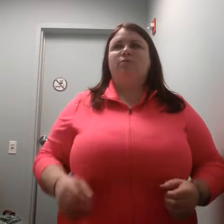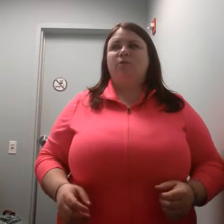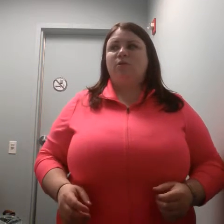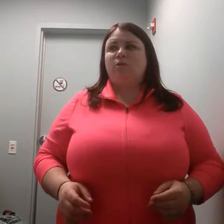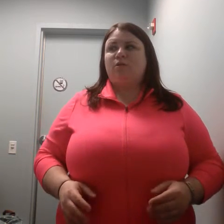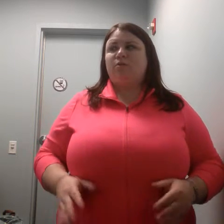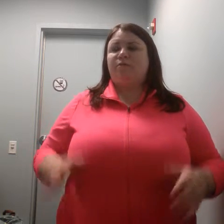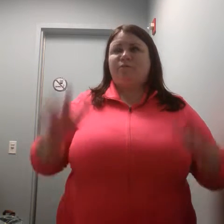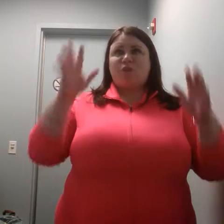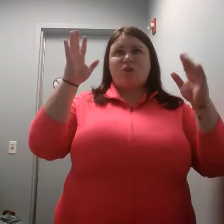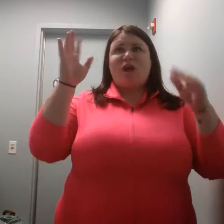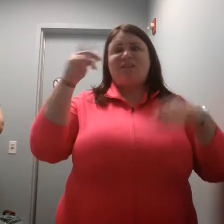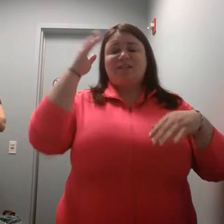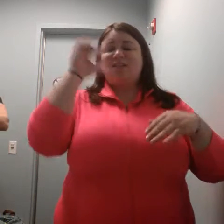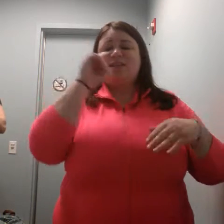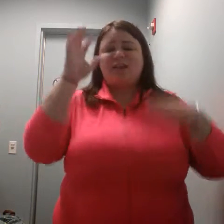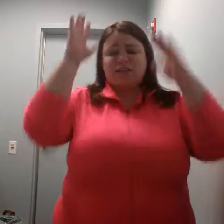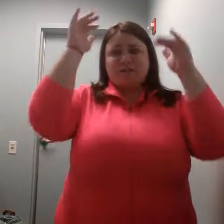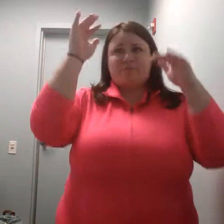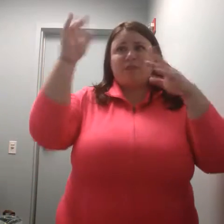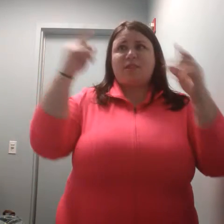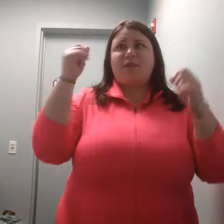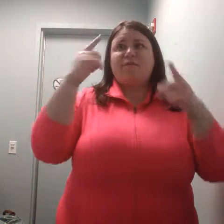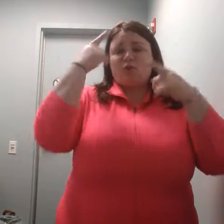of dissension. However, where people really get